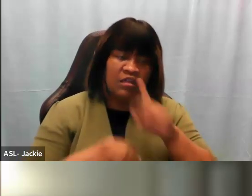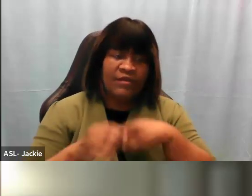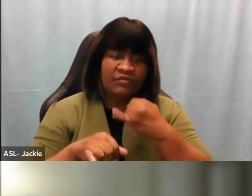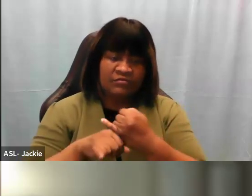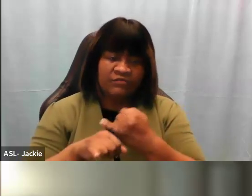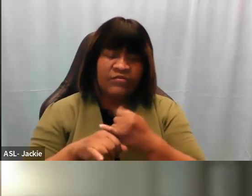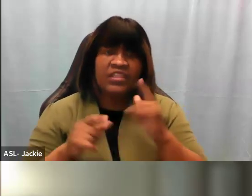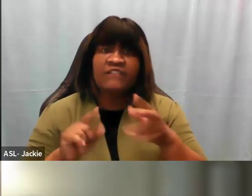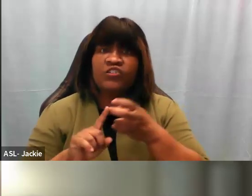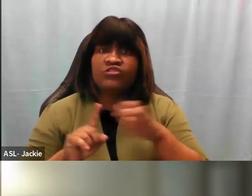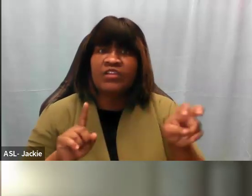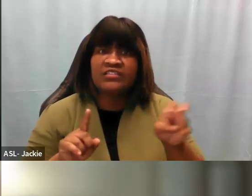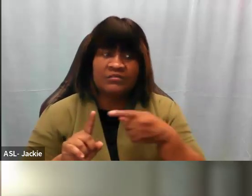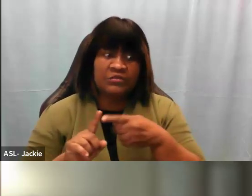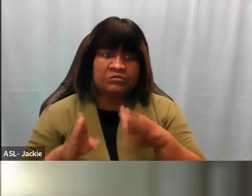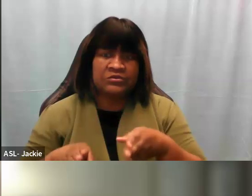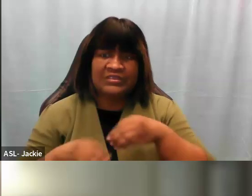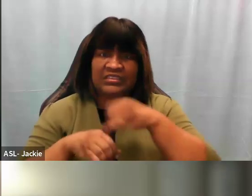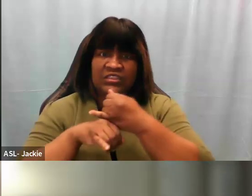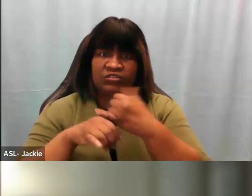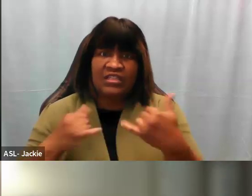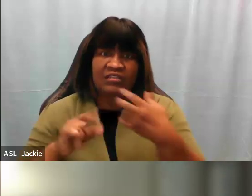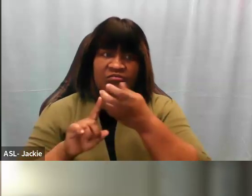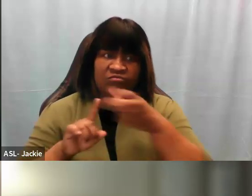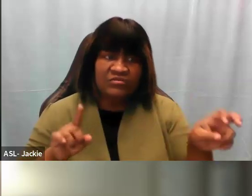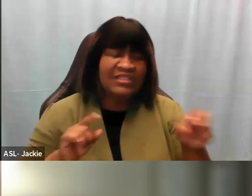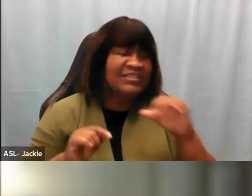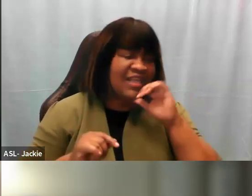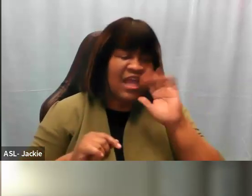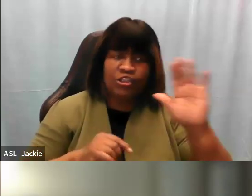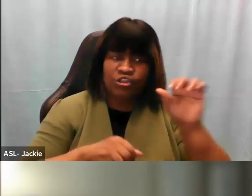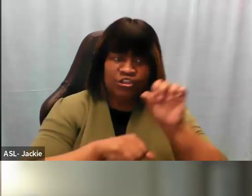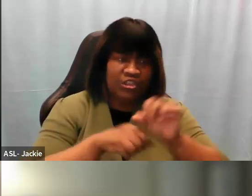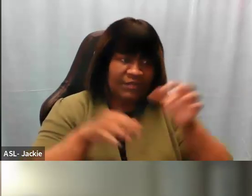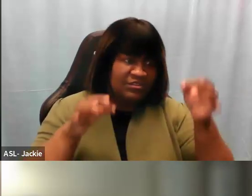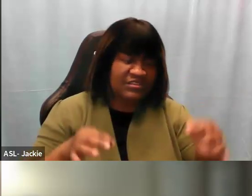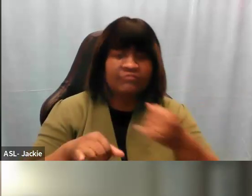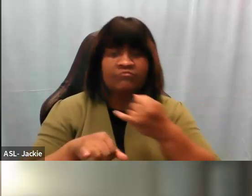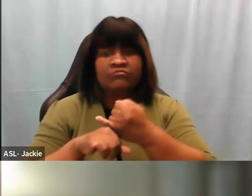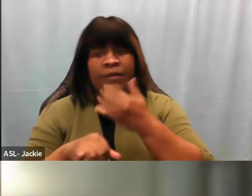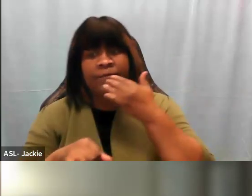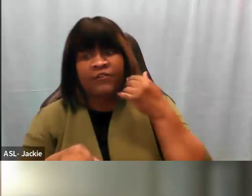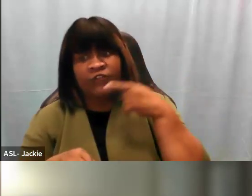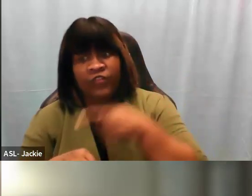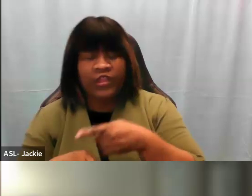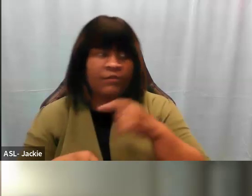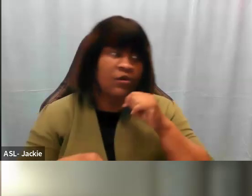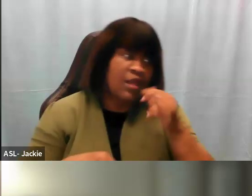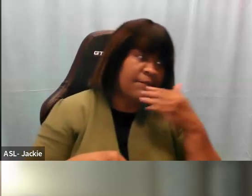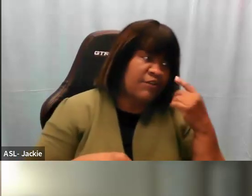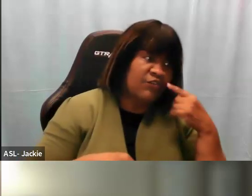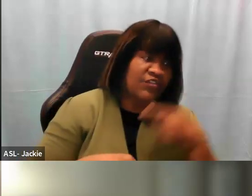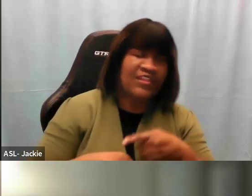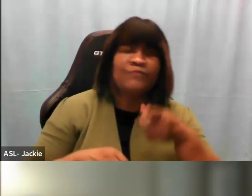you're transitioning somebody out of an institution, it's not your job to decide if an institution is better for them or not. It's up